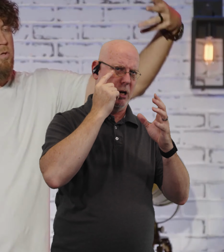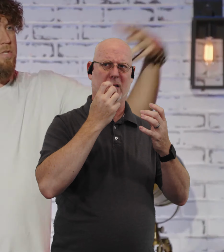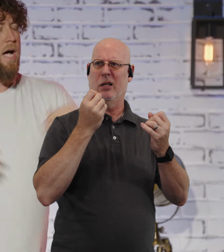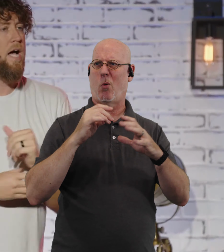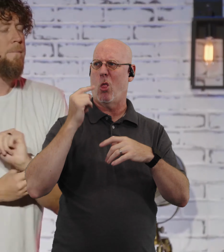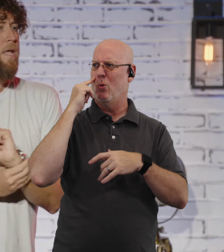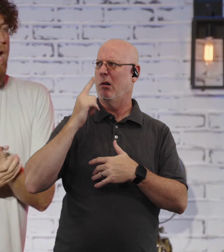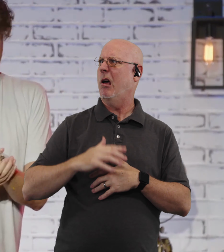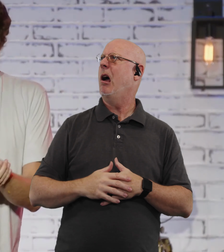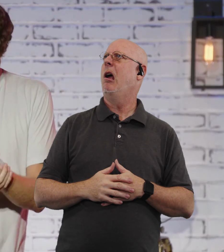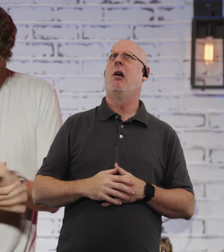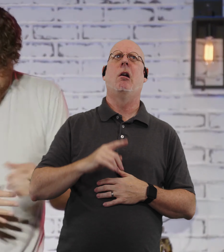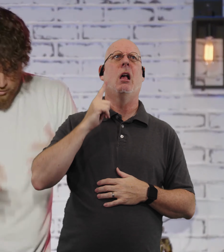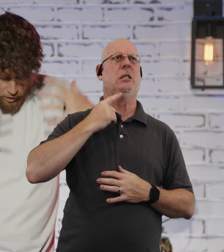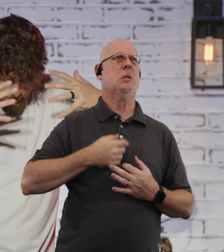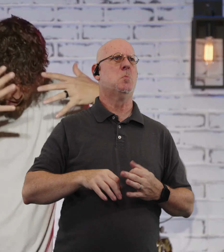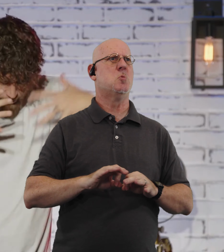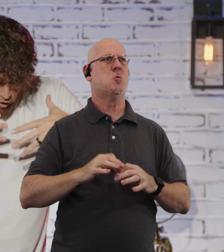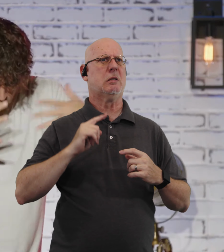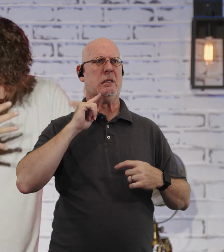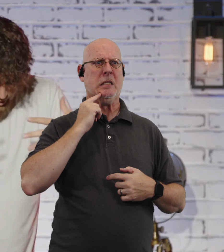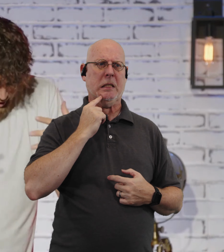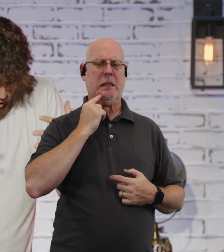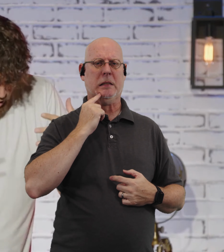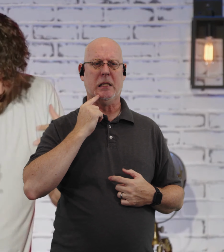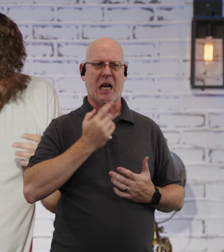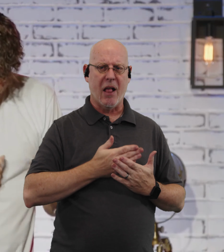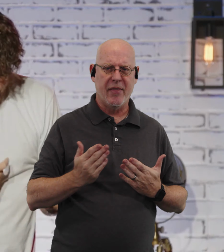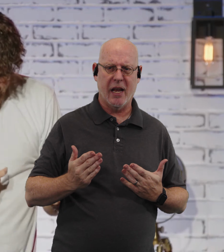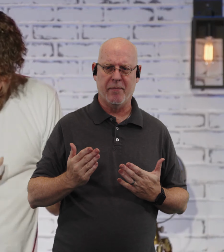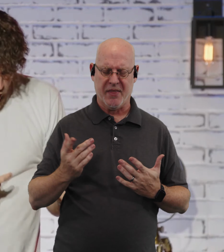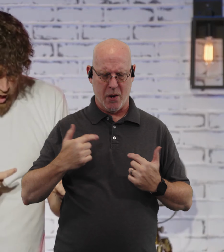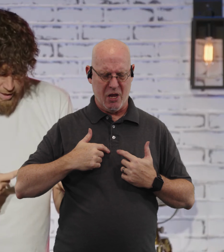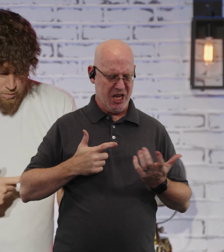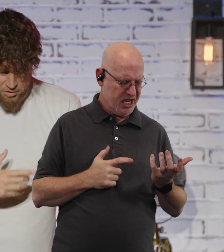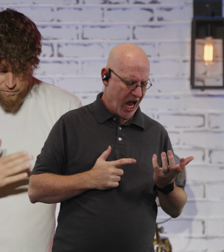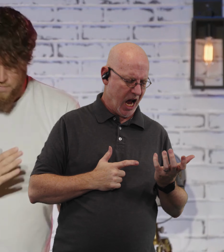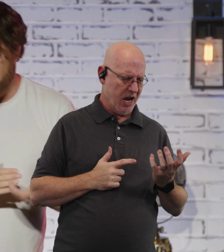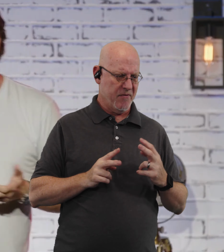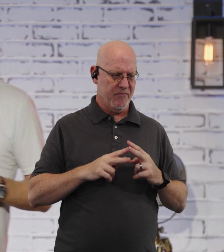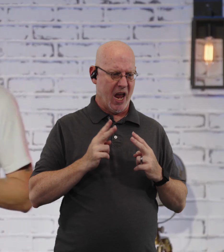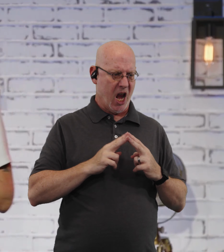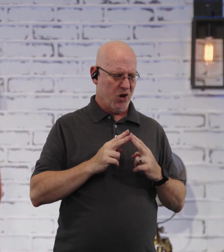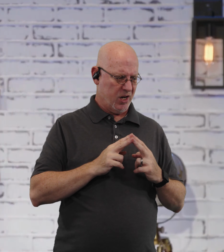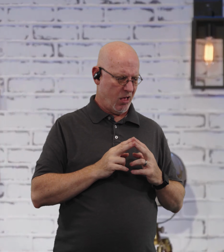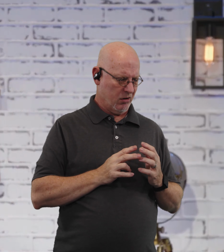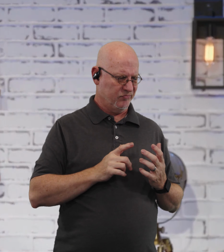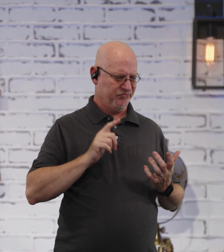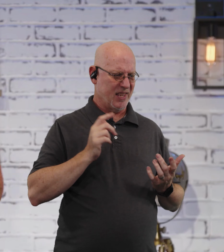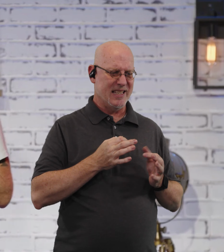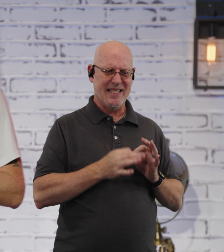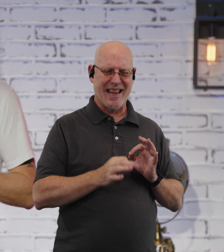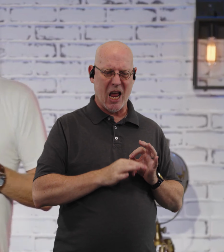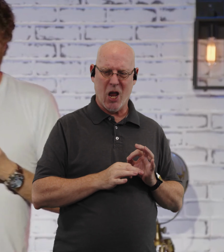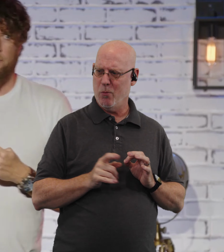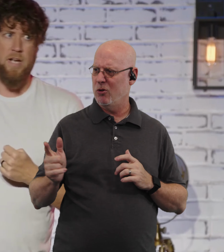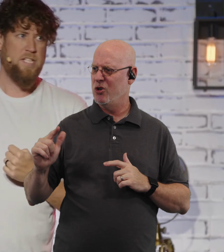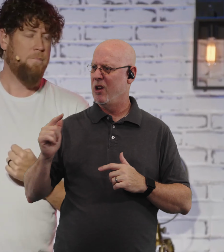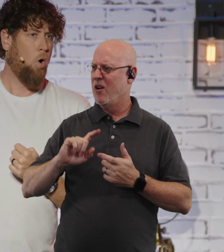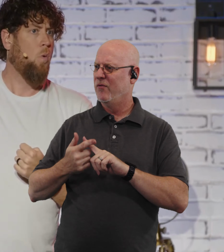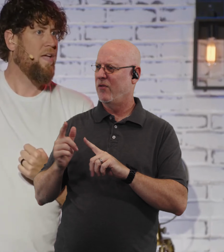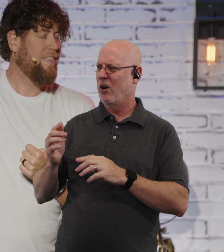don't want to lose an eye. And so I've got all my gear and they gave me this gun and it was very subpar to the guns that